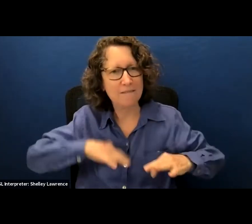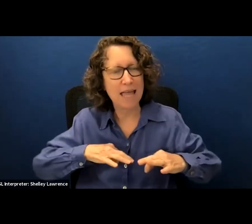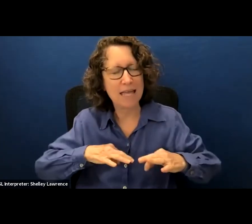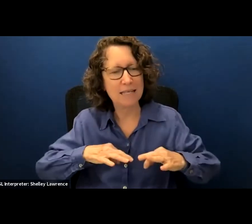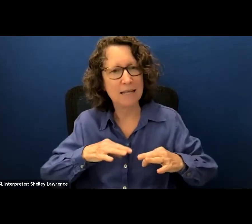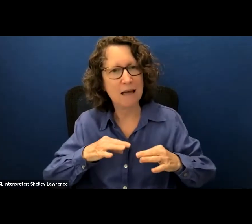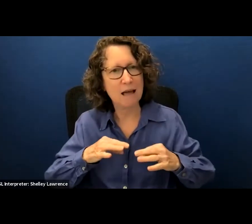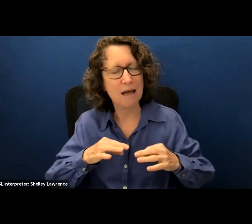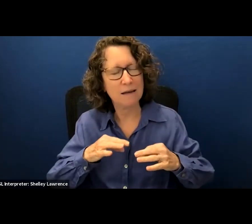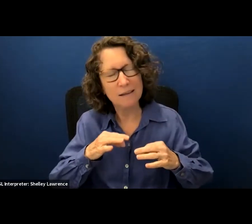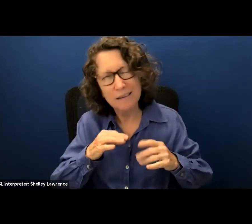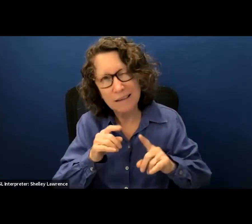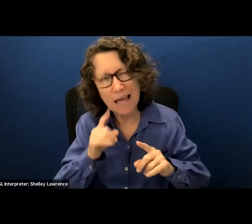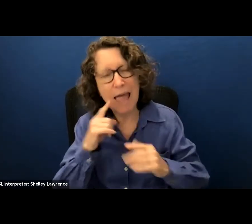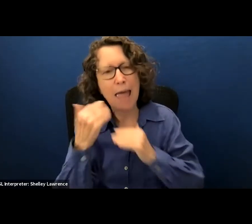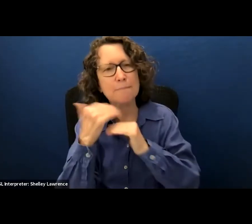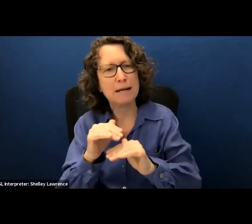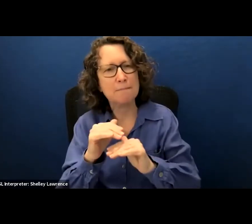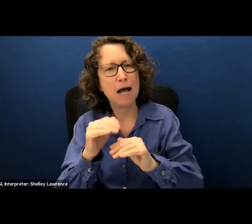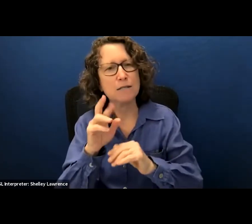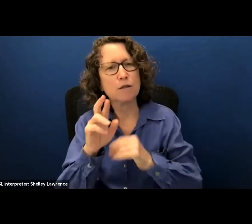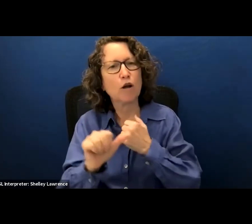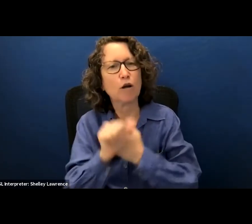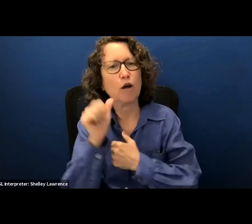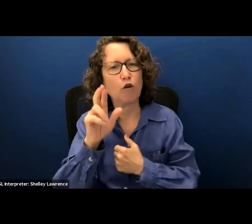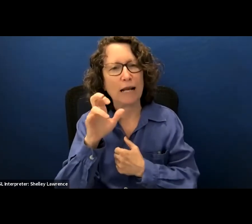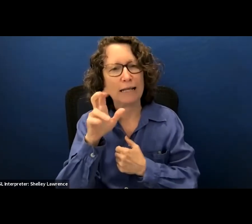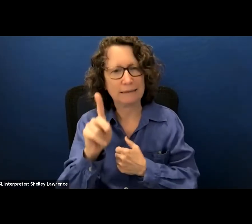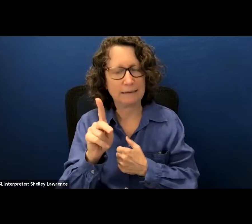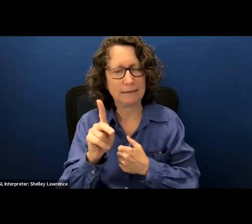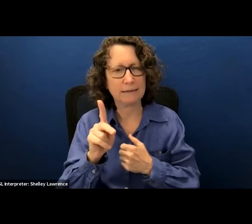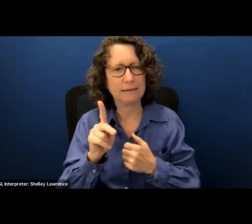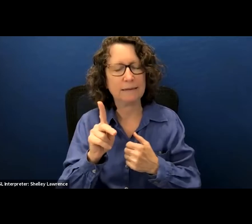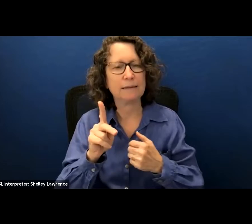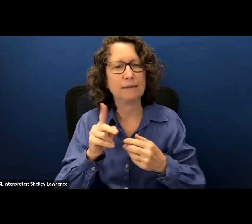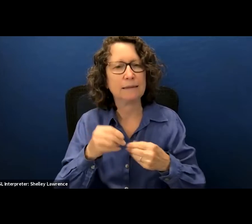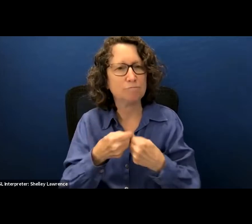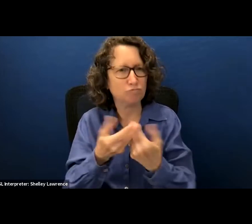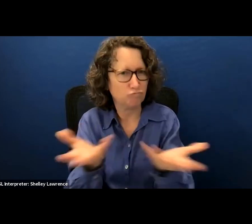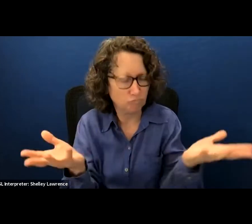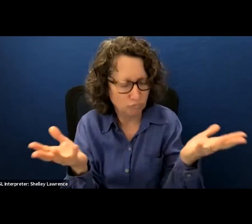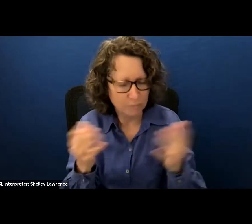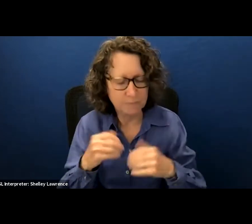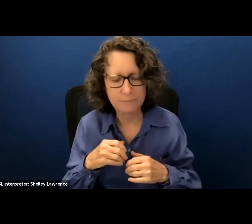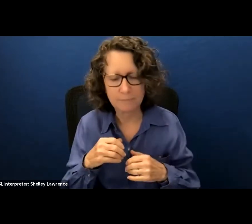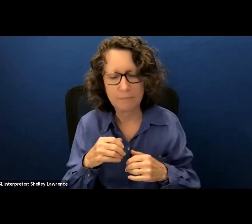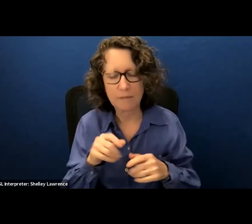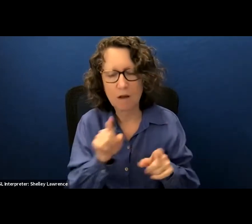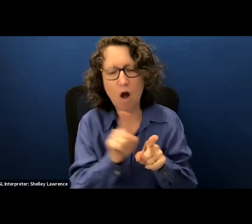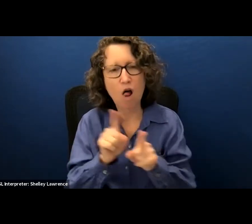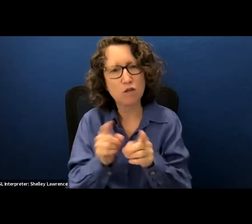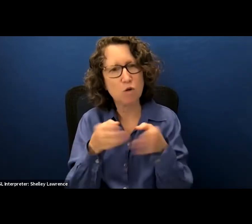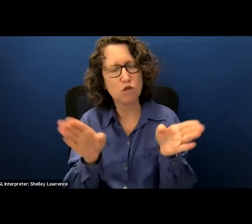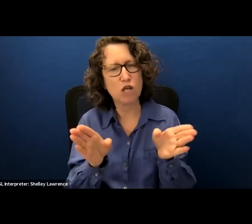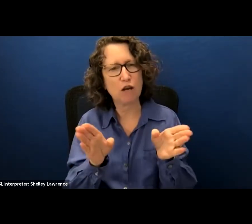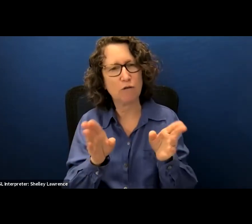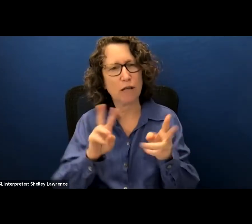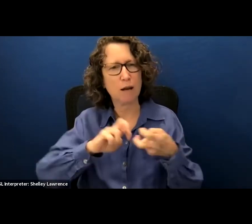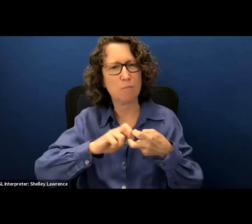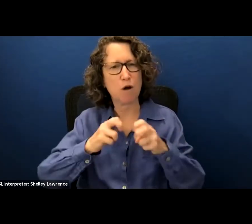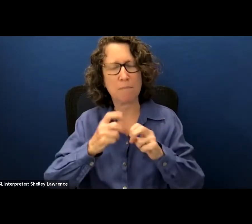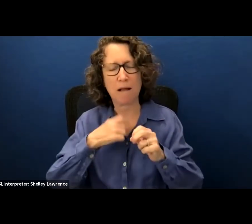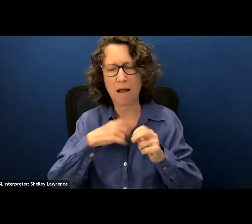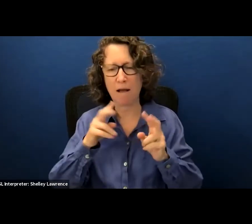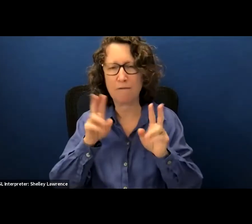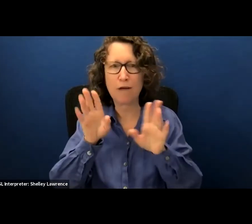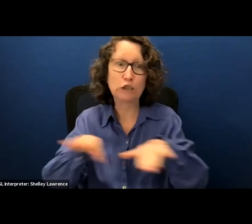schooling while also minimizing the risk that we'll contract COVID and pass it on to our loved ones. I also generally take issue with the whole think of